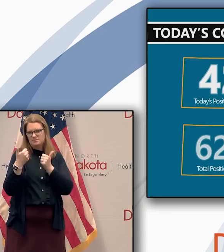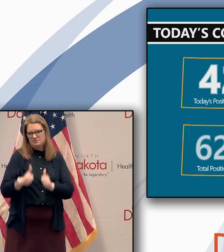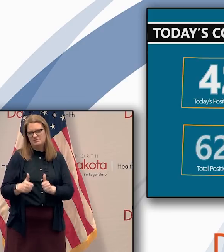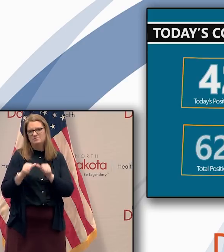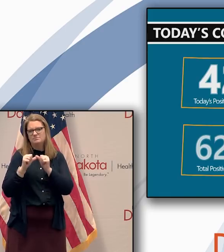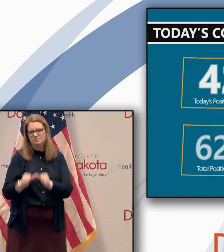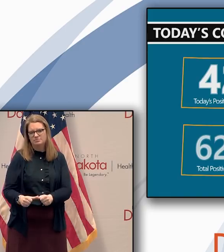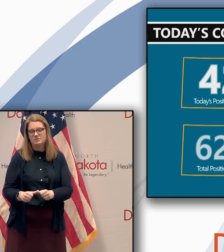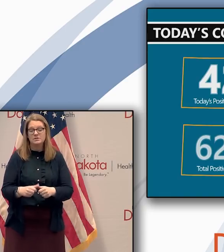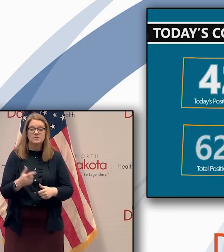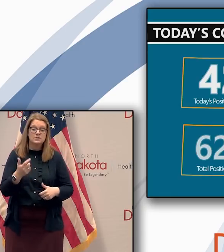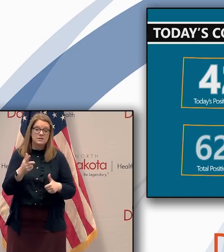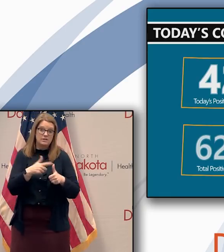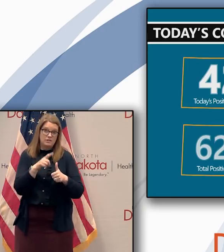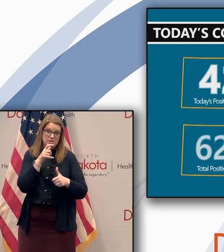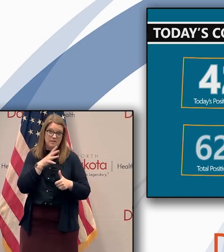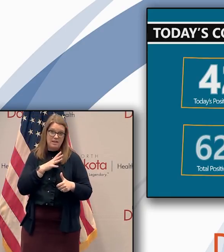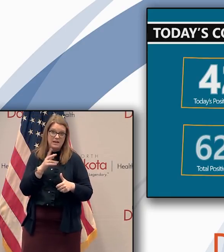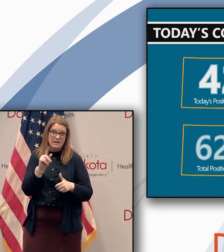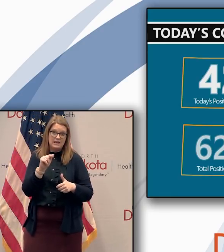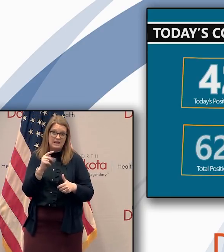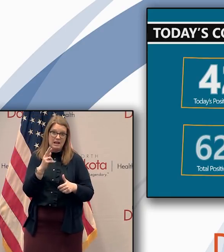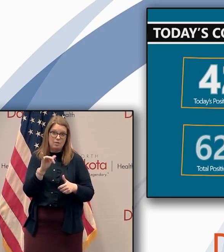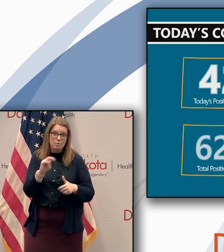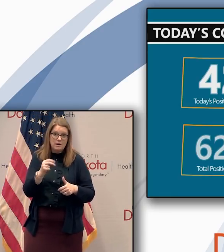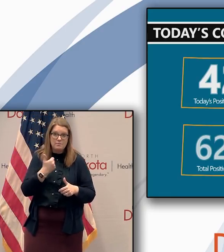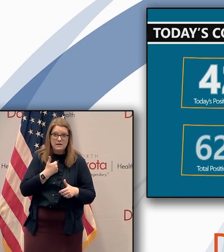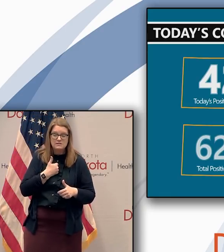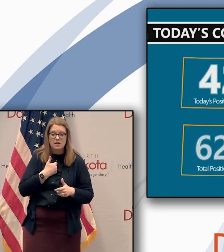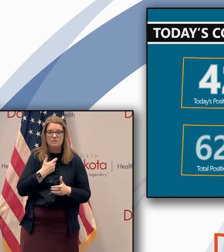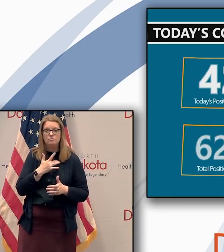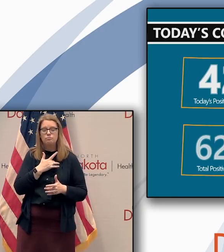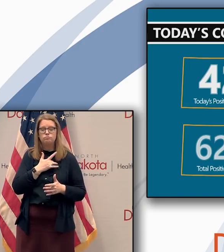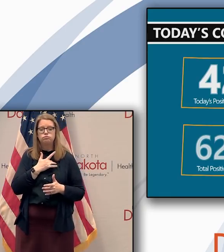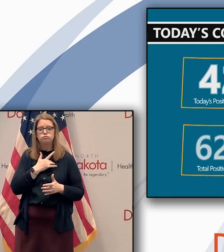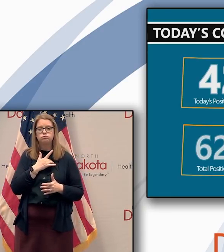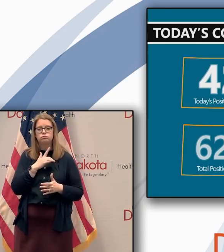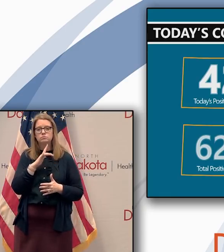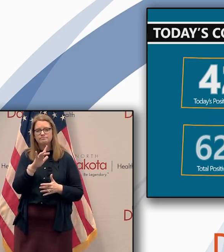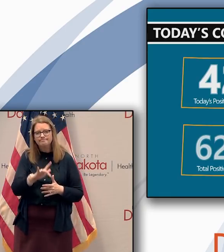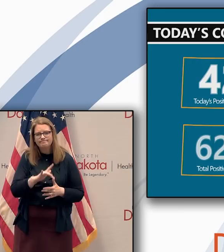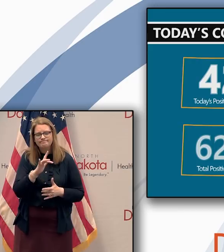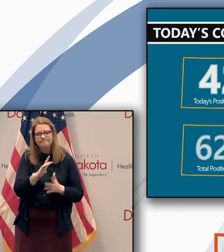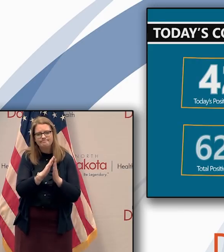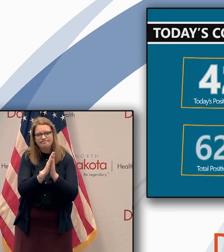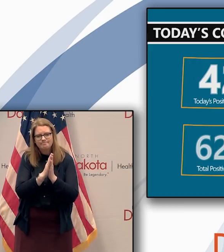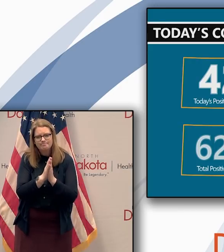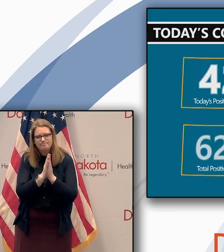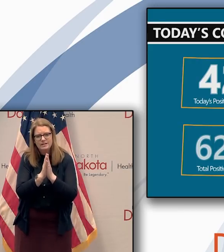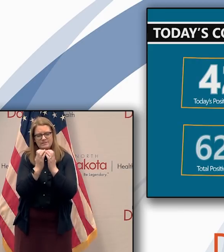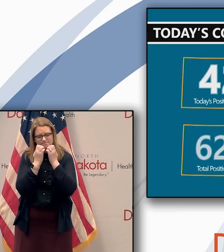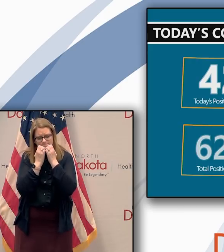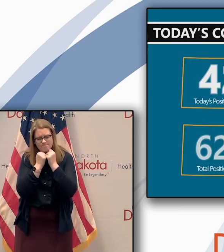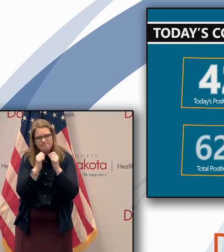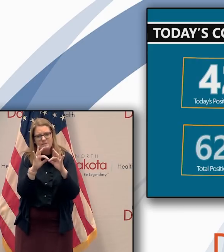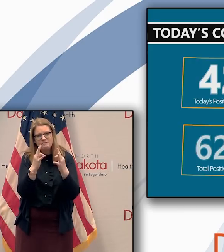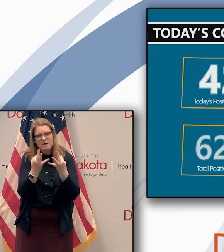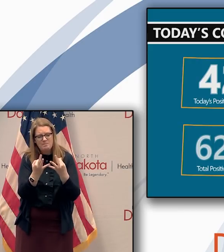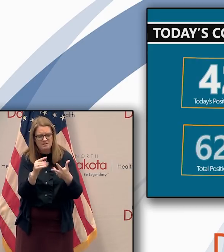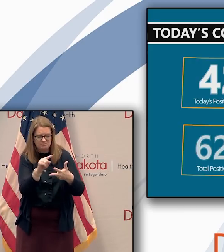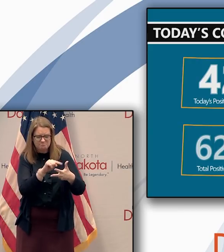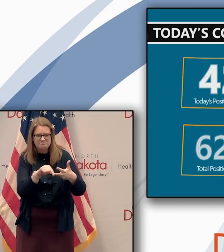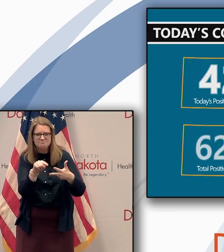First Lady Catherine and myself extend our deepest sympathies and prayers to the loved ones of these who've